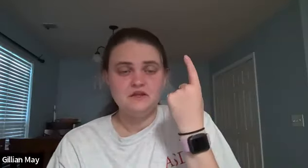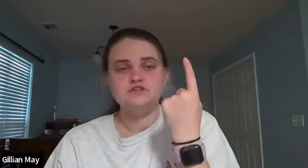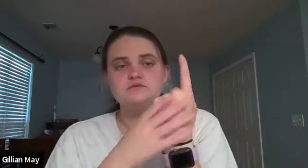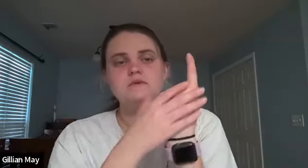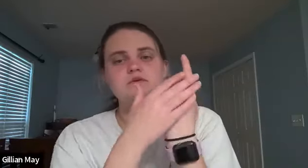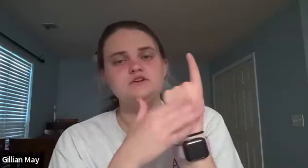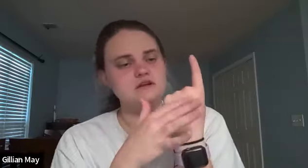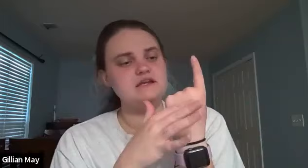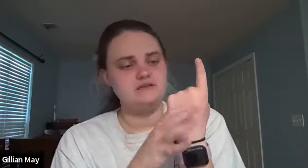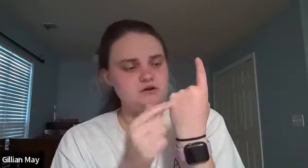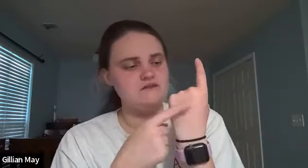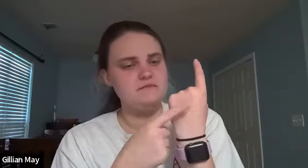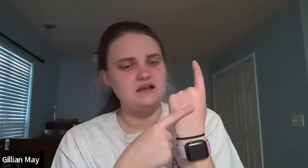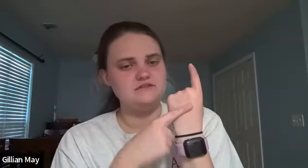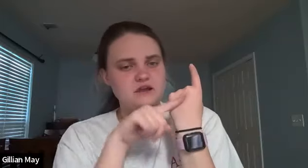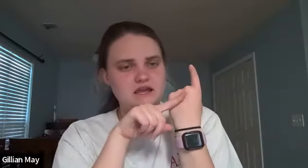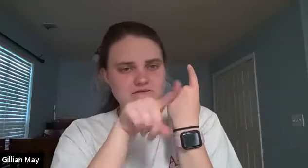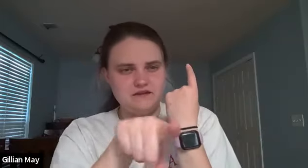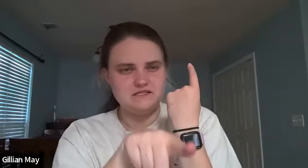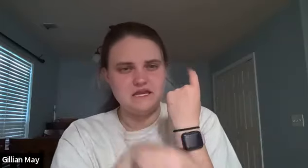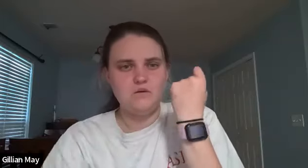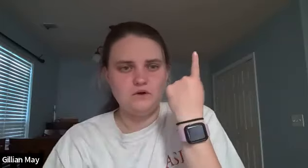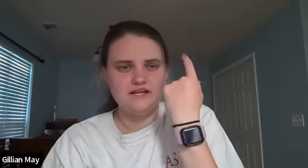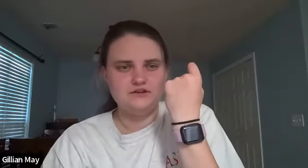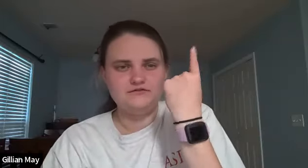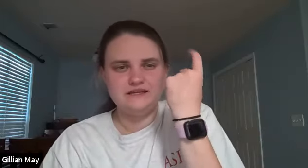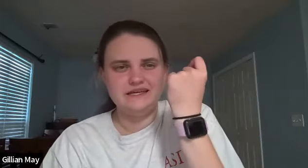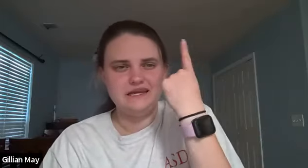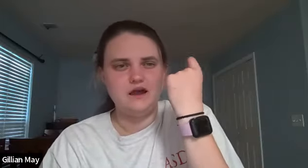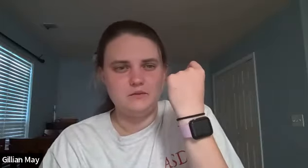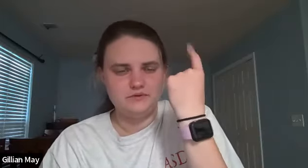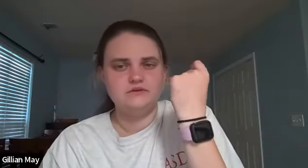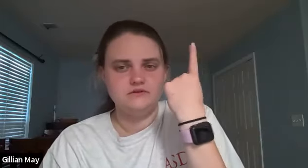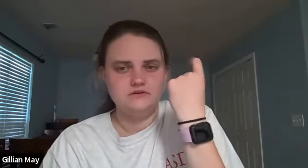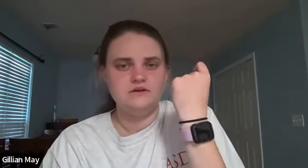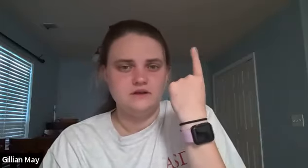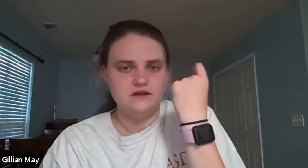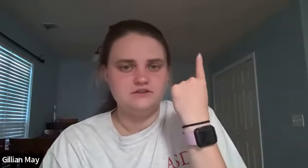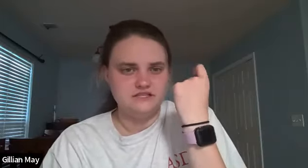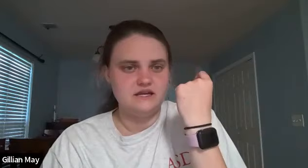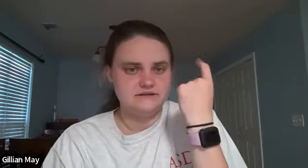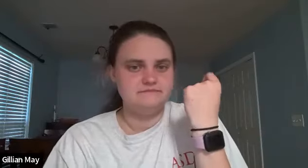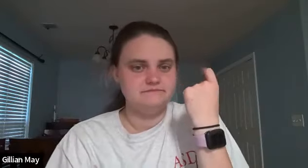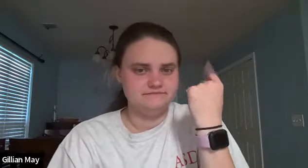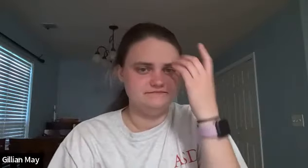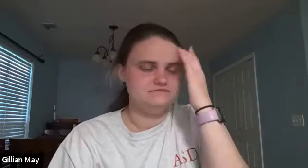So remember, you'll have the back of your hand facing outward and you're flicking it up. Understand. And